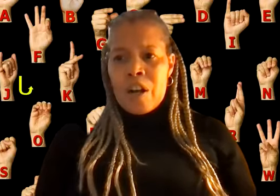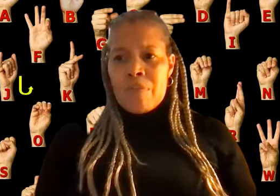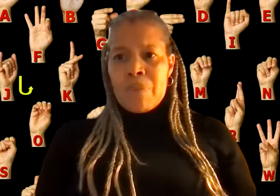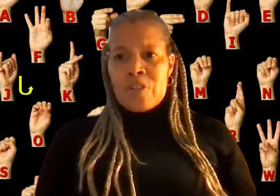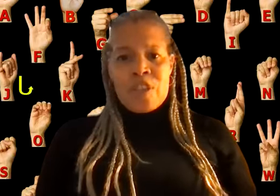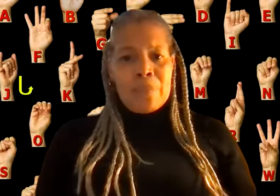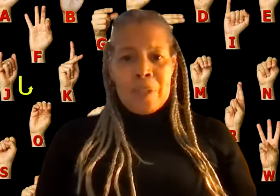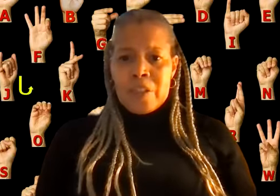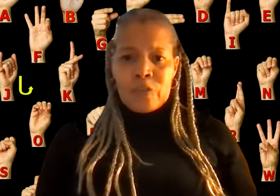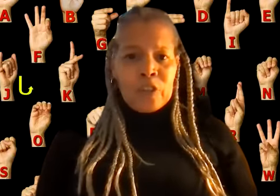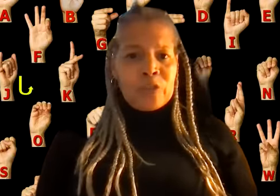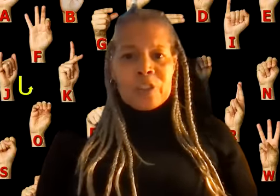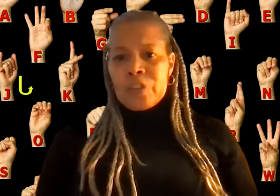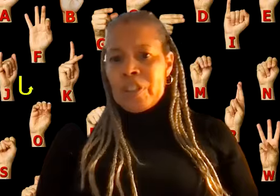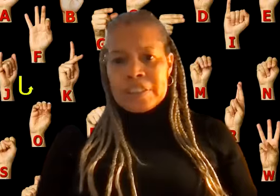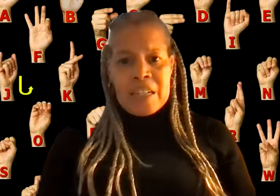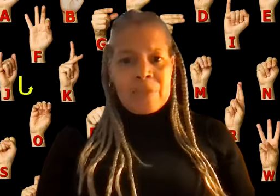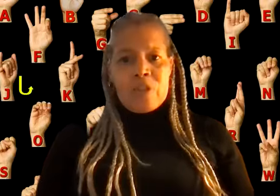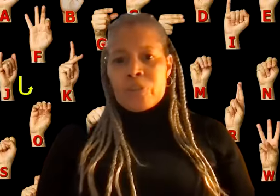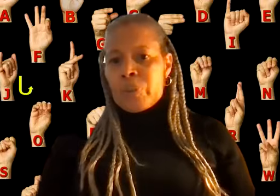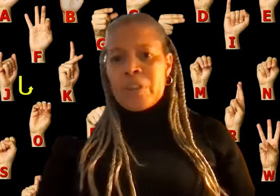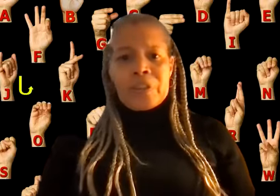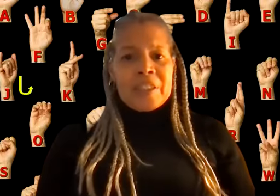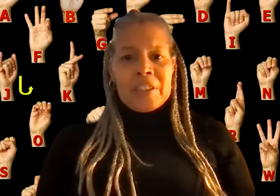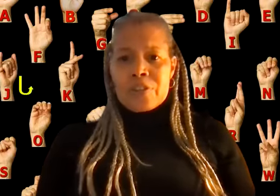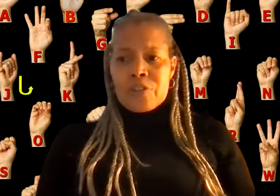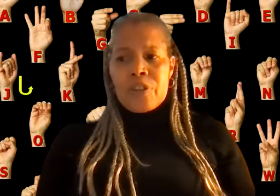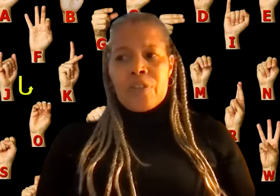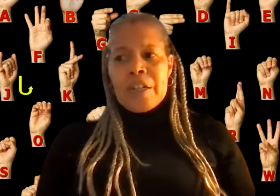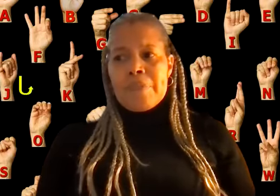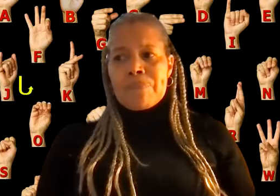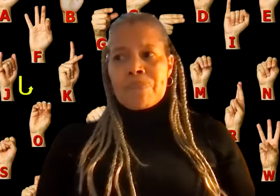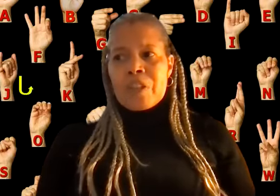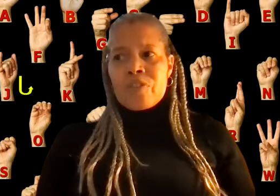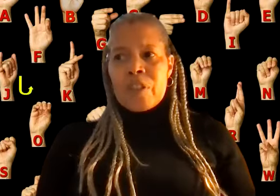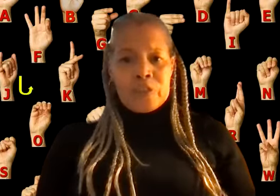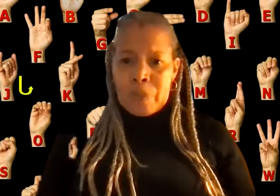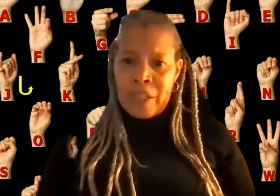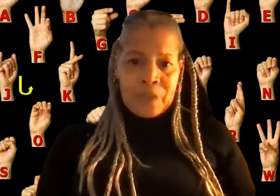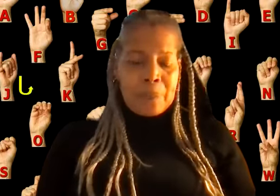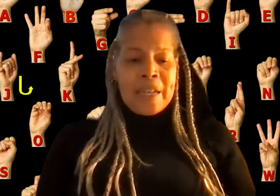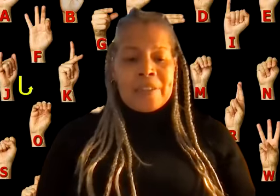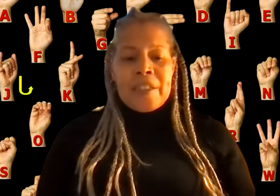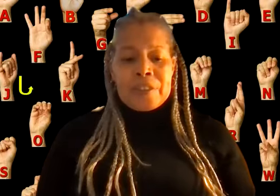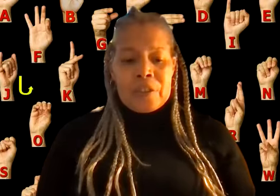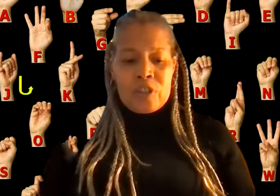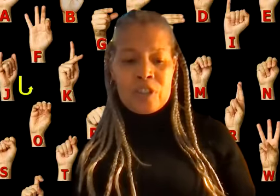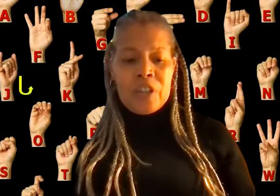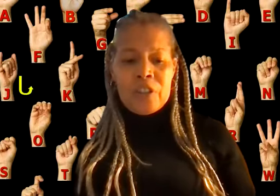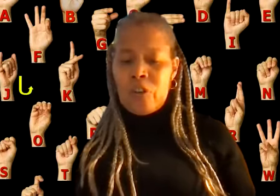but she had been in this field for a long time, you know, 20, 30 years, you know, um, she comes from an ethnic background. So she, you know,